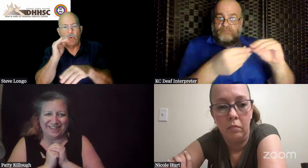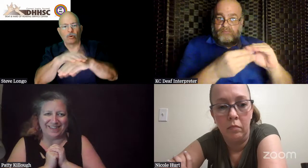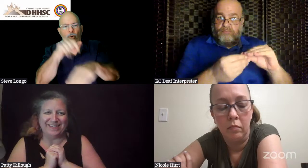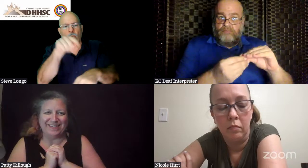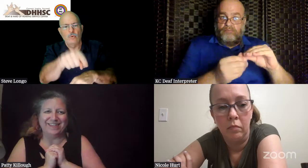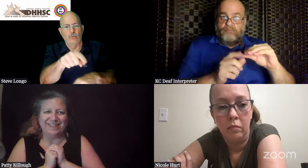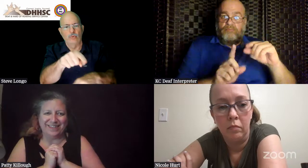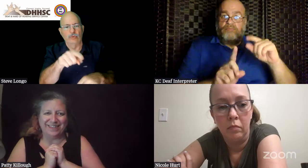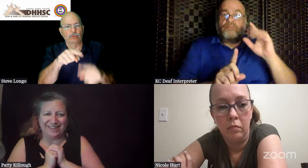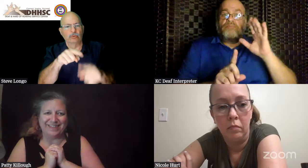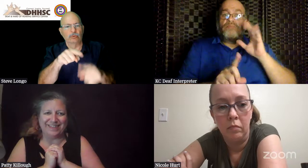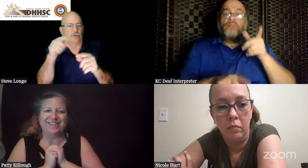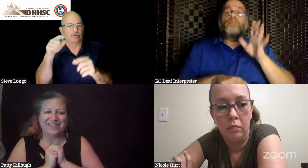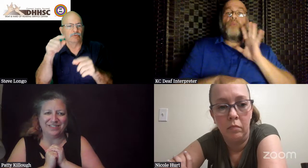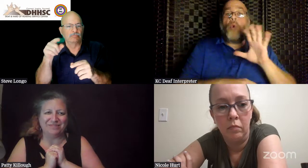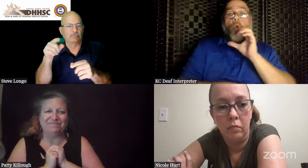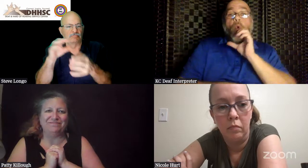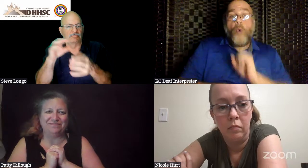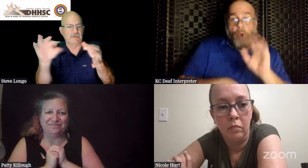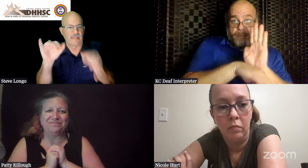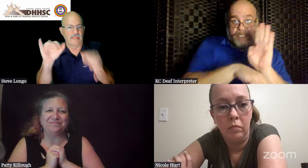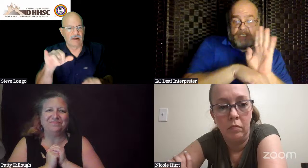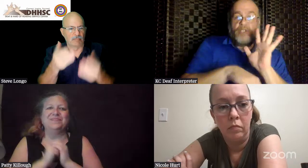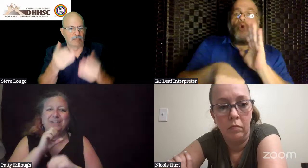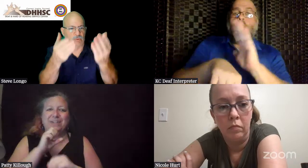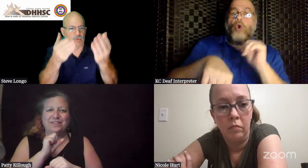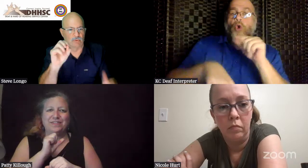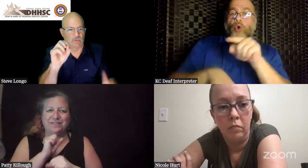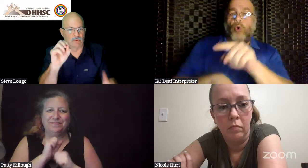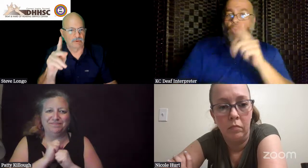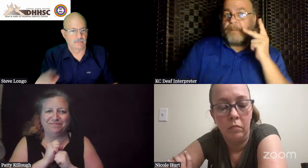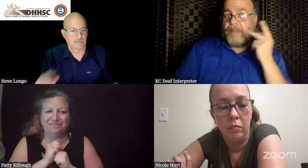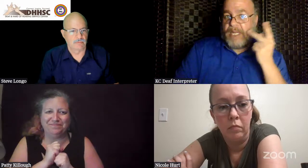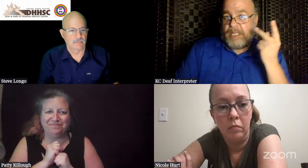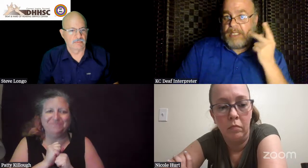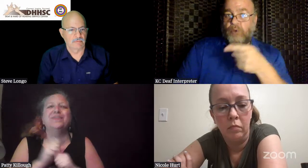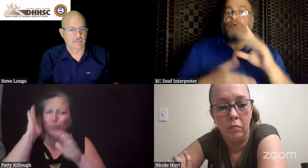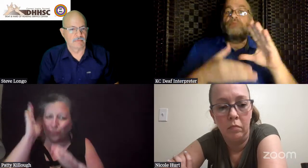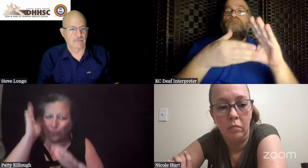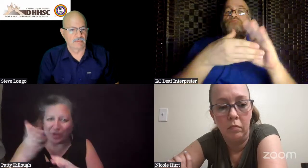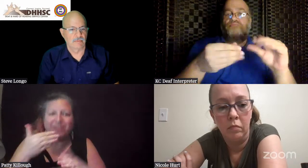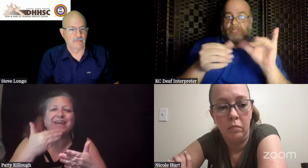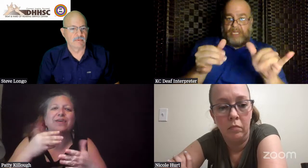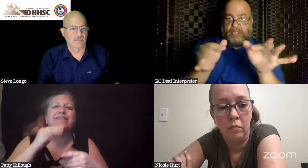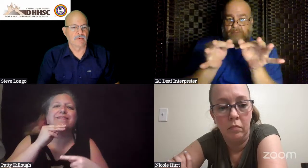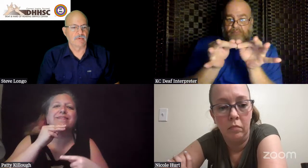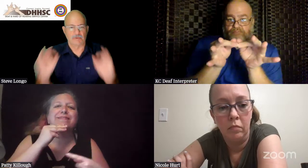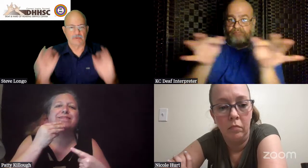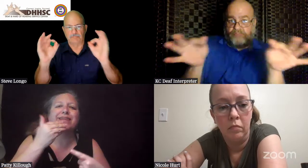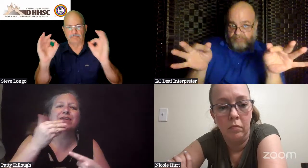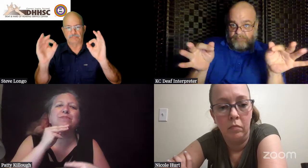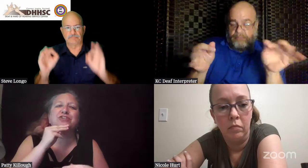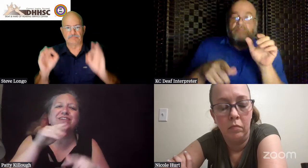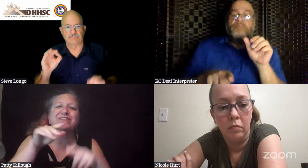or a phrase in the minutes that reflects what actually happened in the previous meeting.